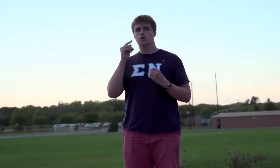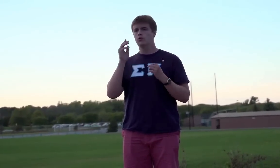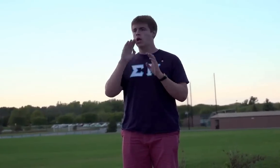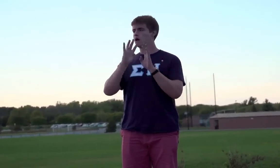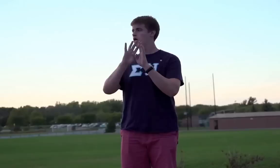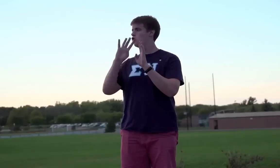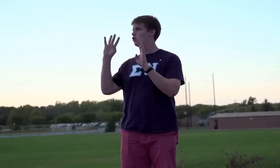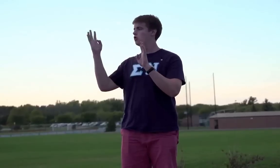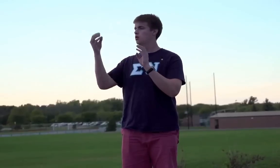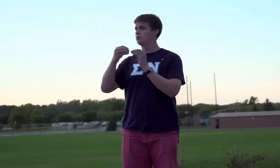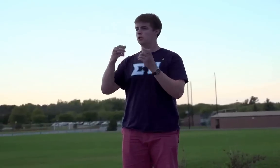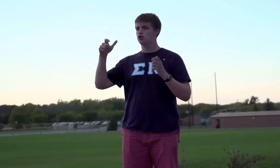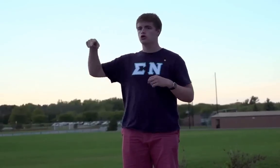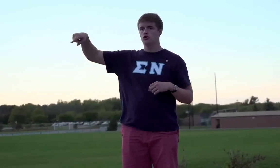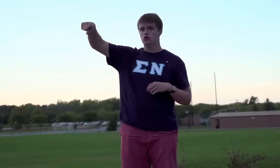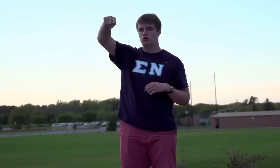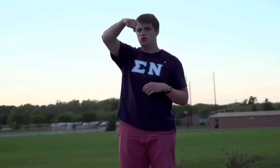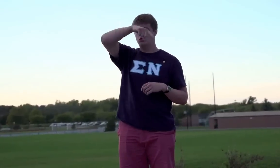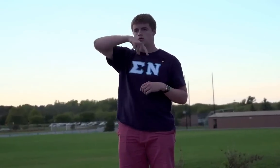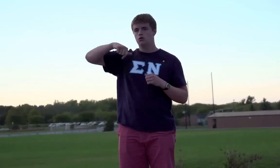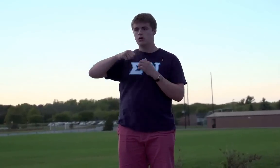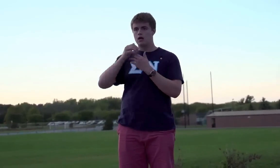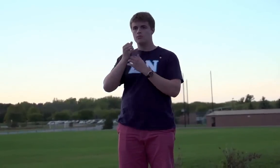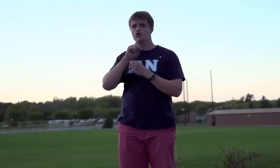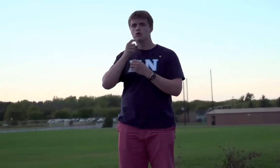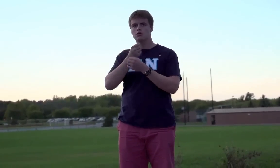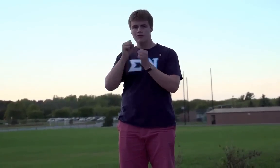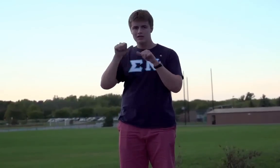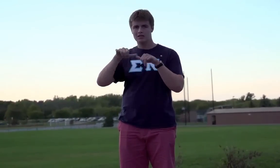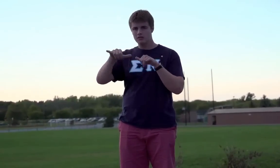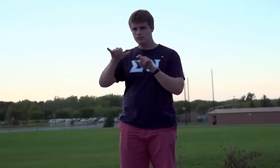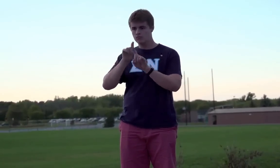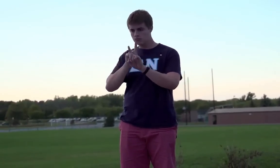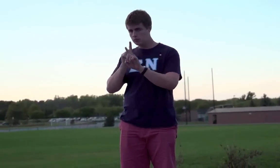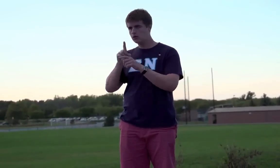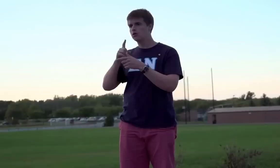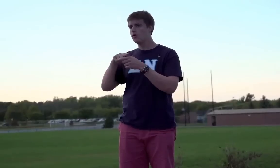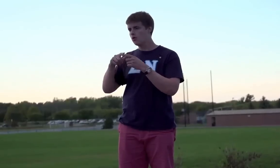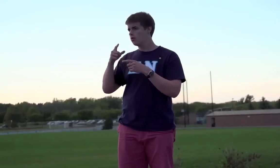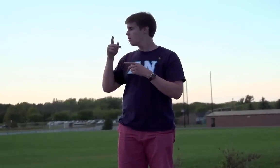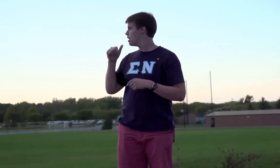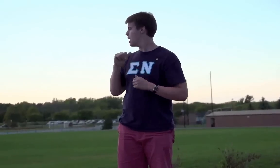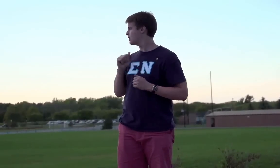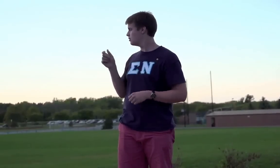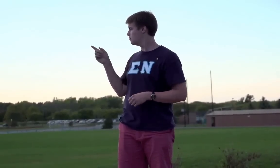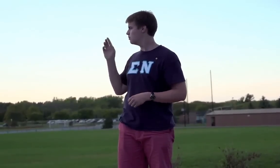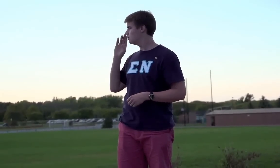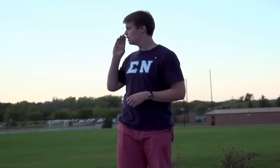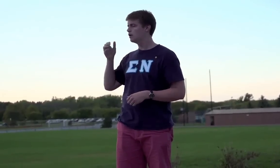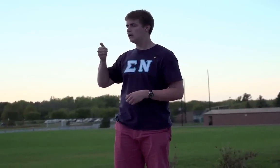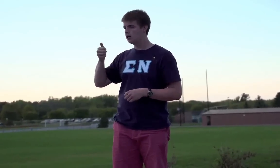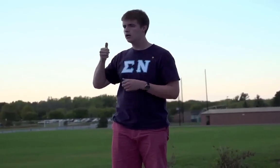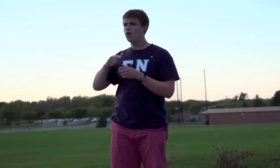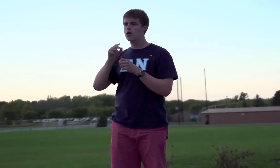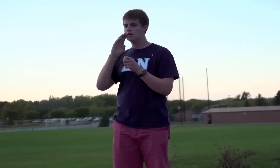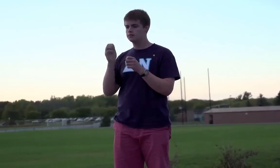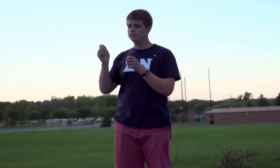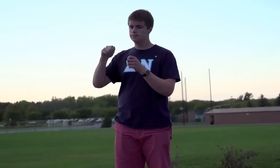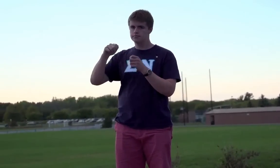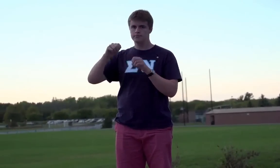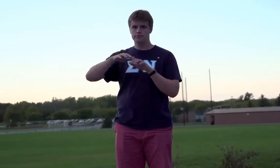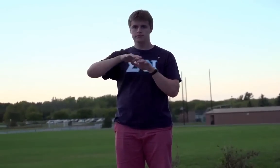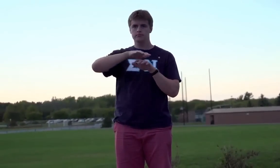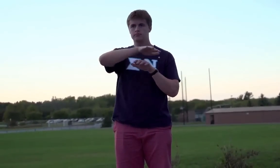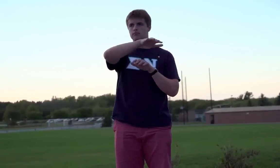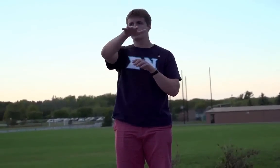All right, now I'd like everyone to line up around this circle and make sure that you're a safe distance from the person next to you. We'll have some